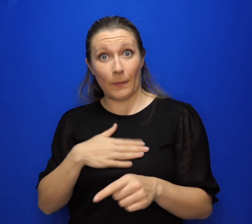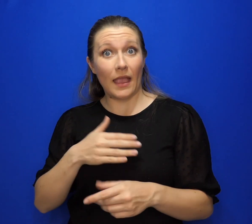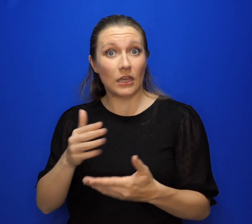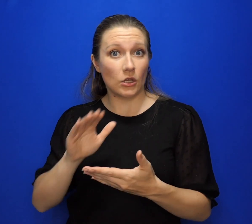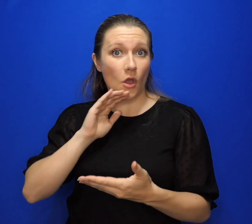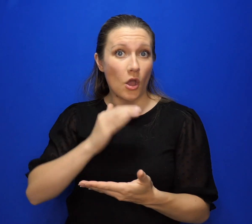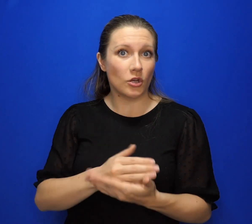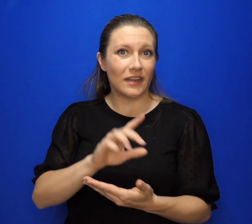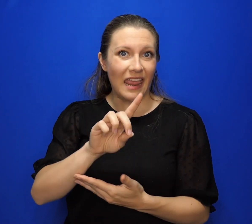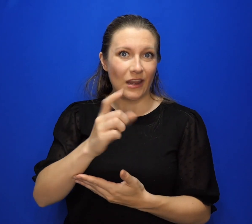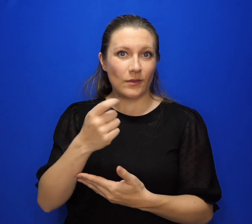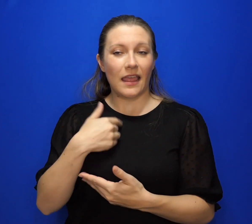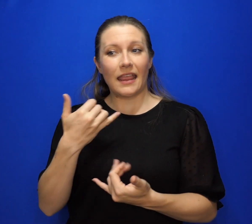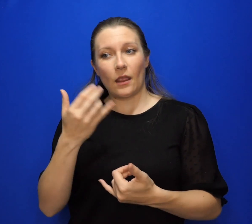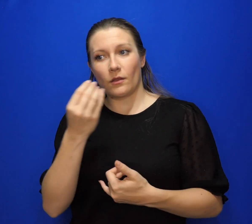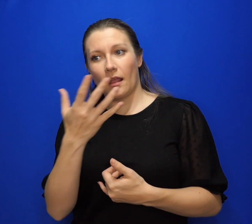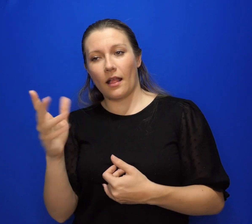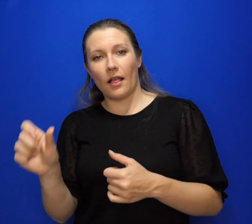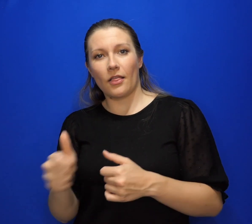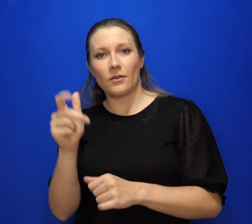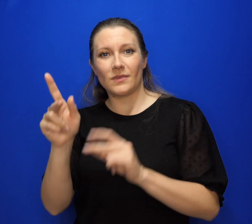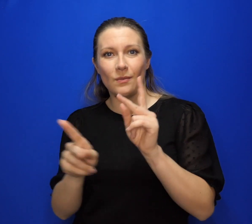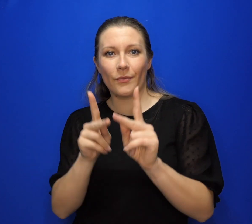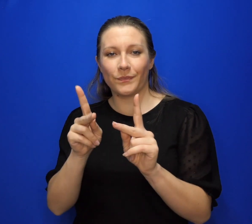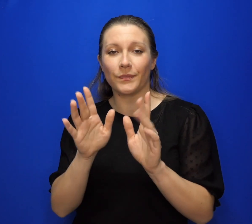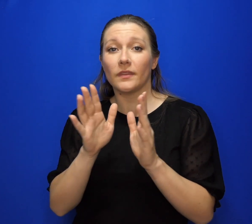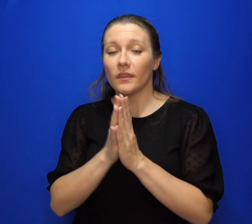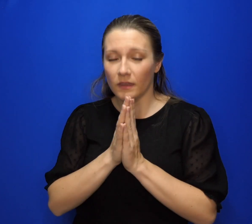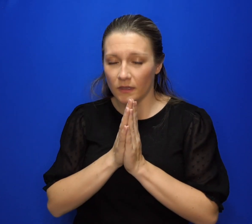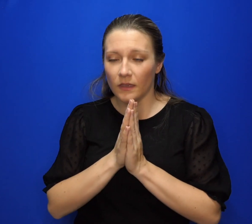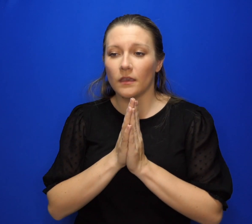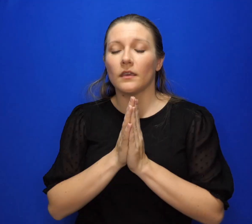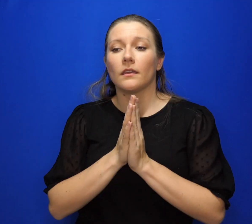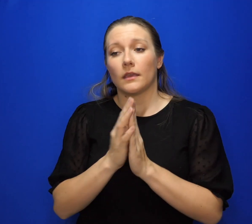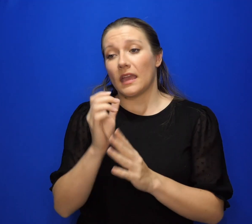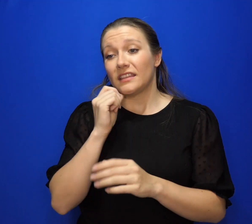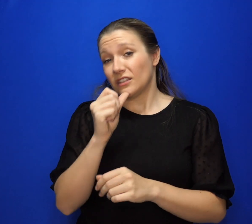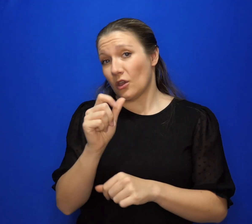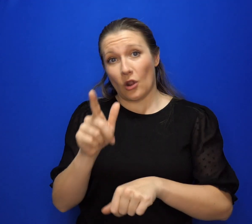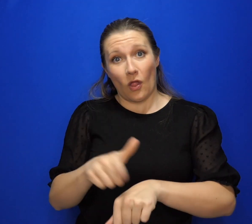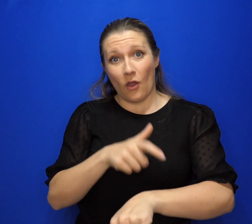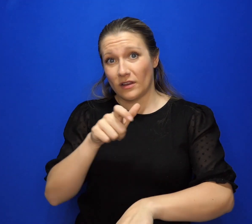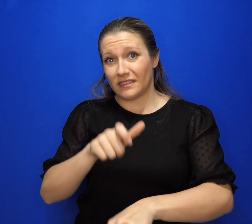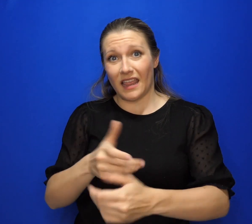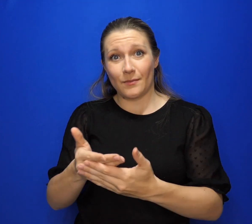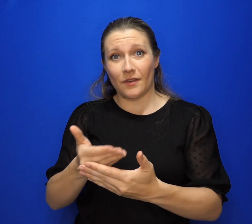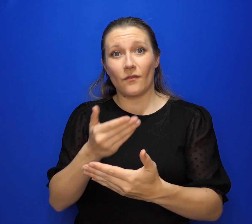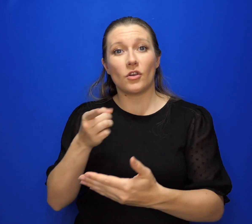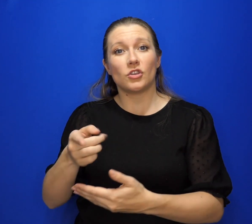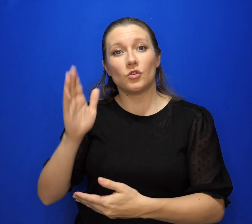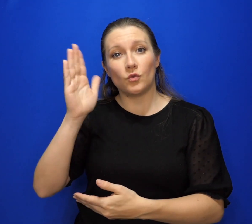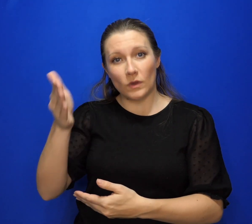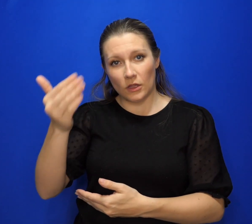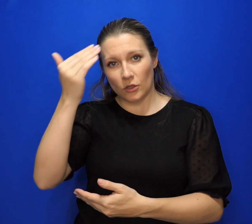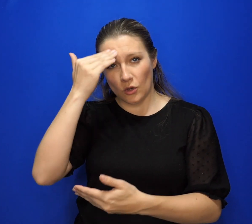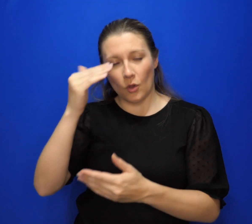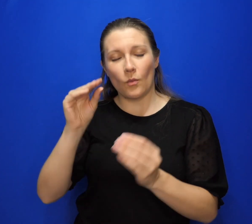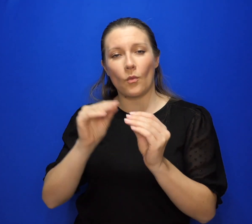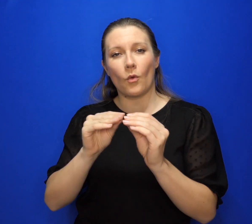of time, and it is not a long amount of time, where you will know more about this than the people who are helping you. And maybe